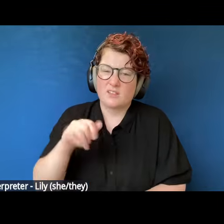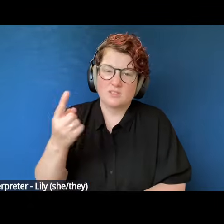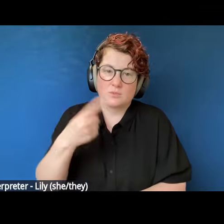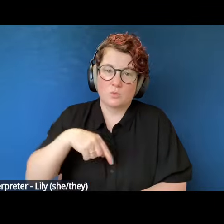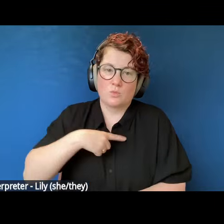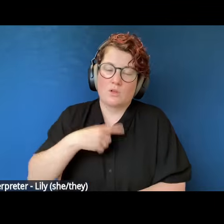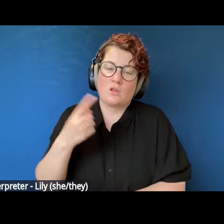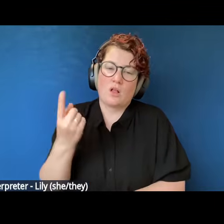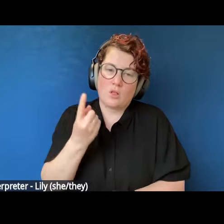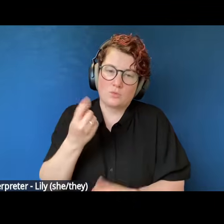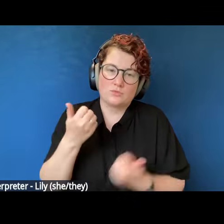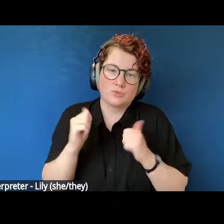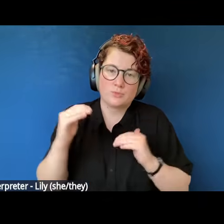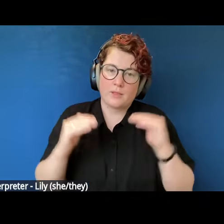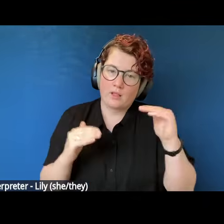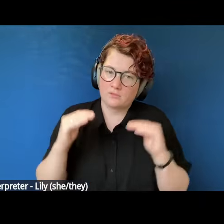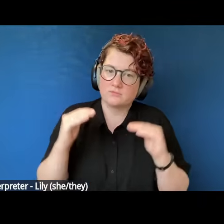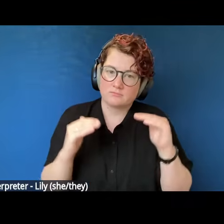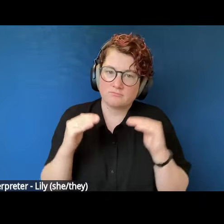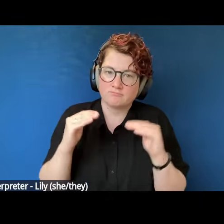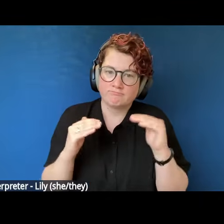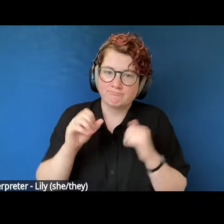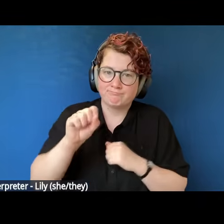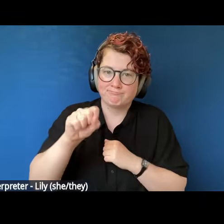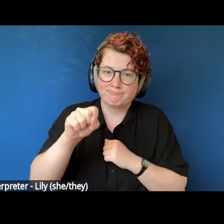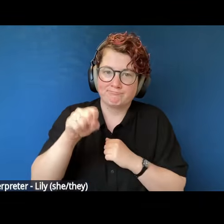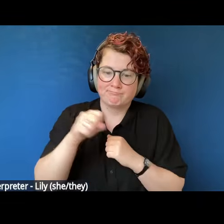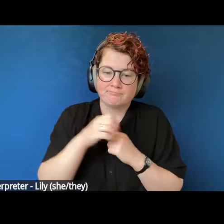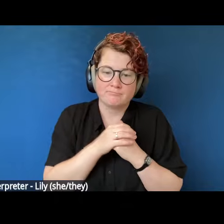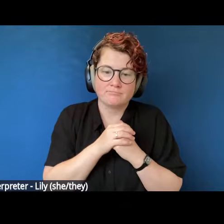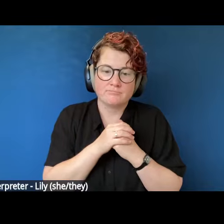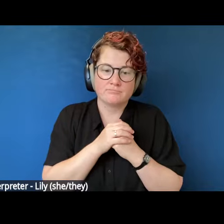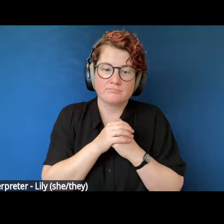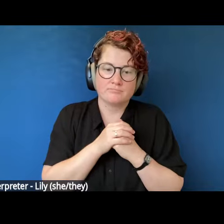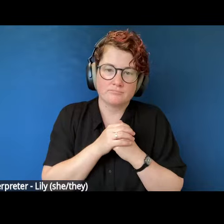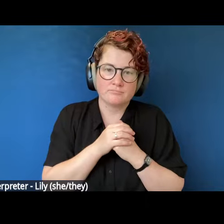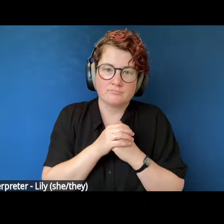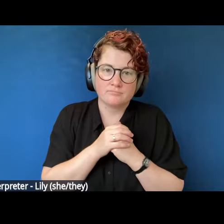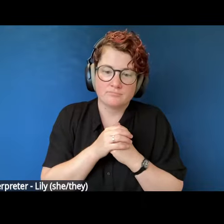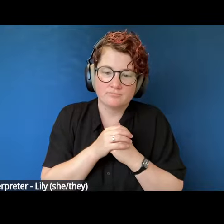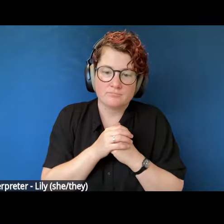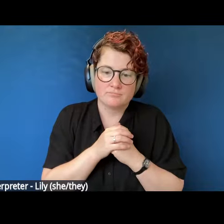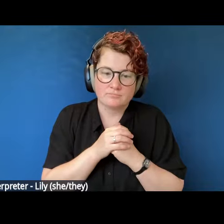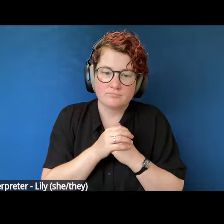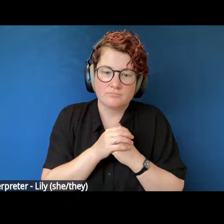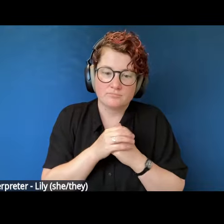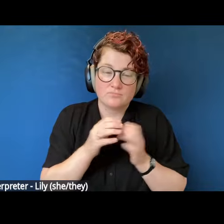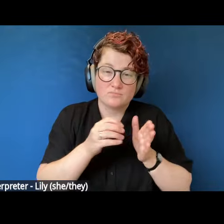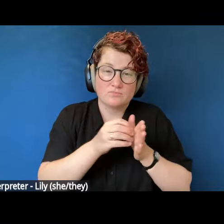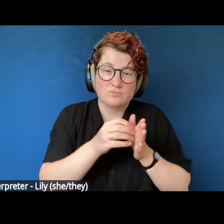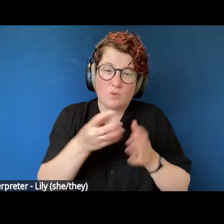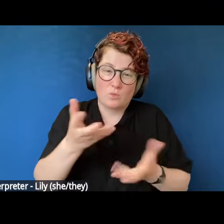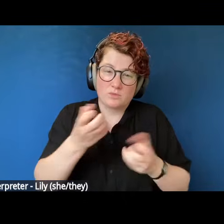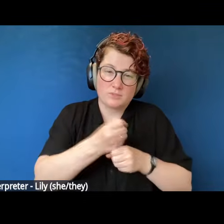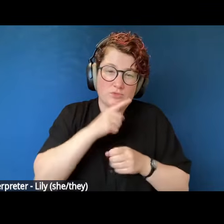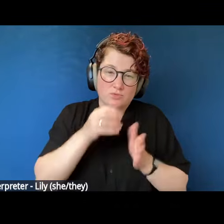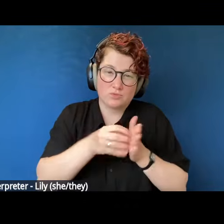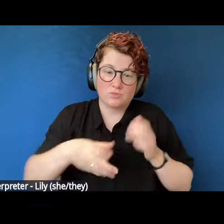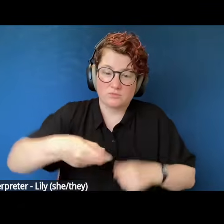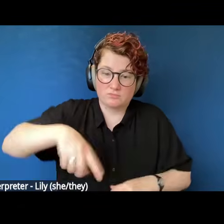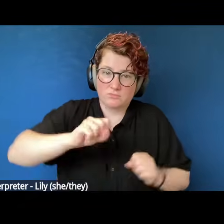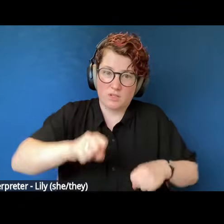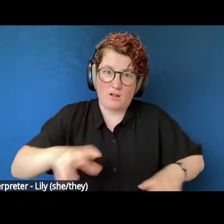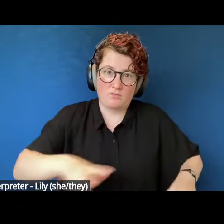balance on, different ways in which the students are engaging what they're learning, and the age appropriateness of what we're doing.